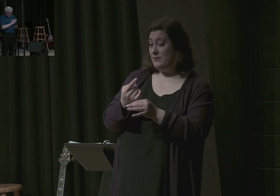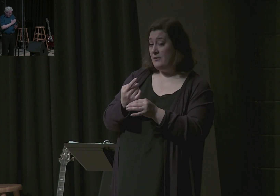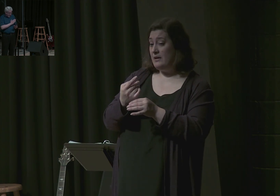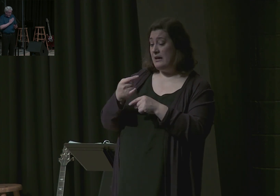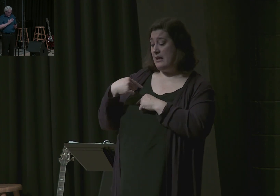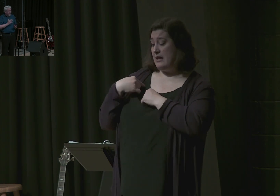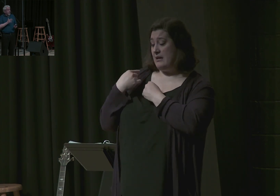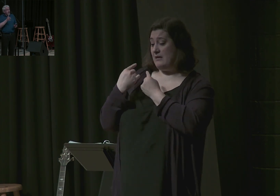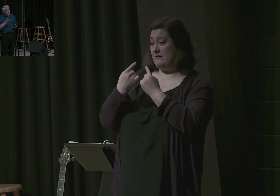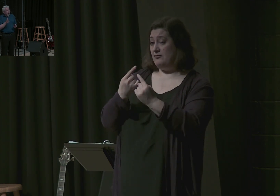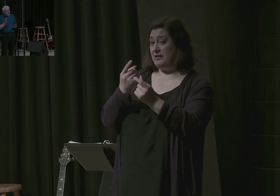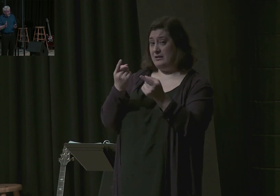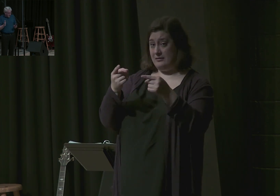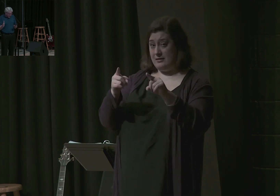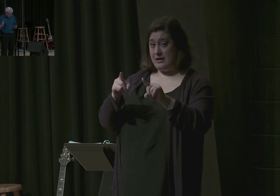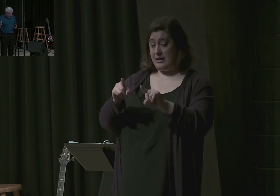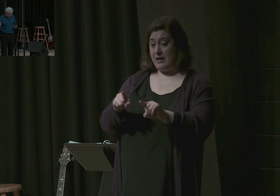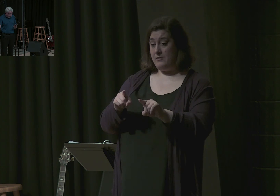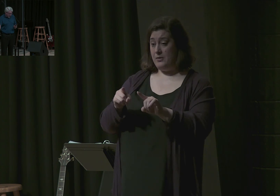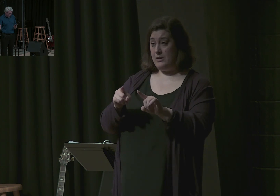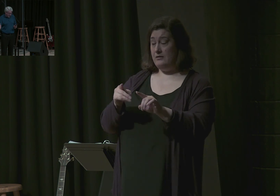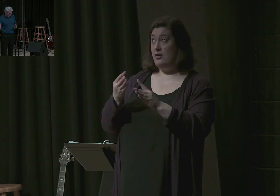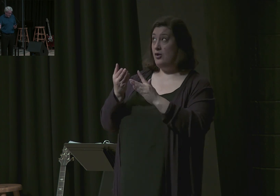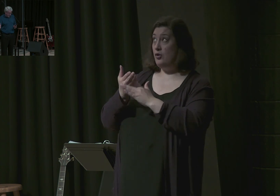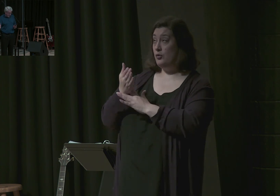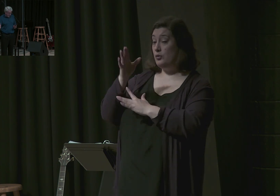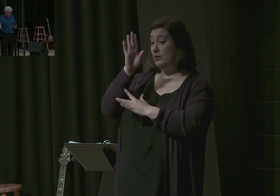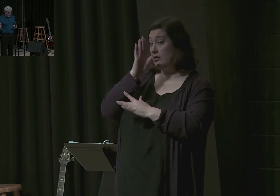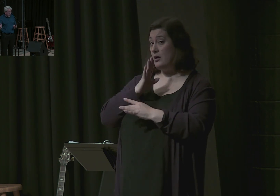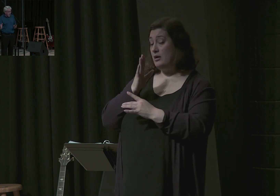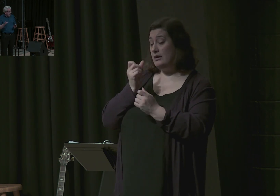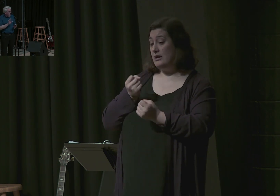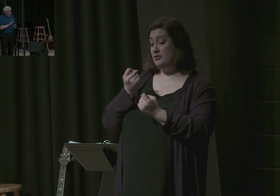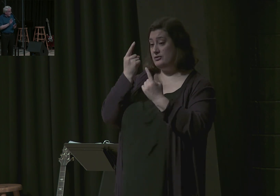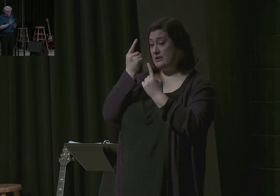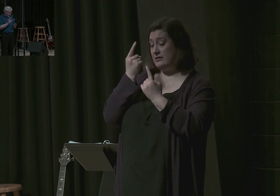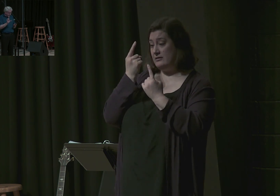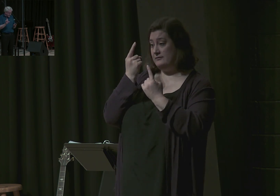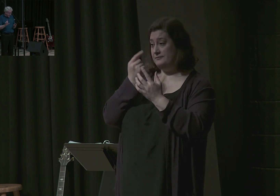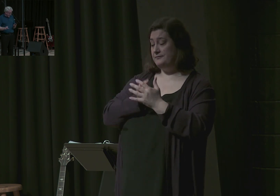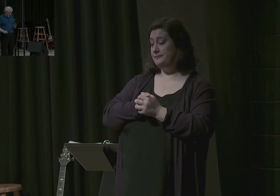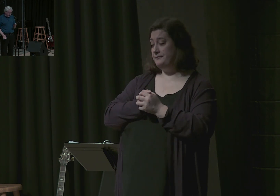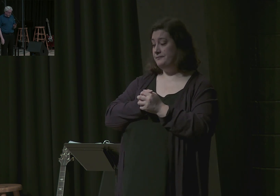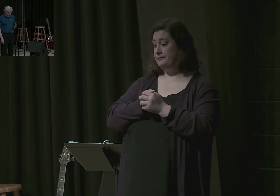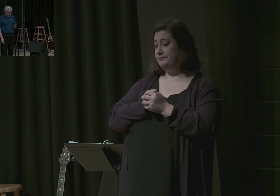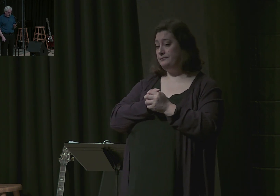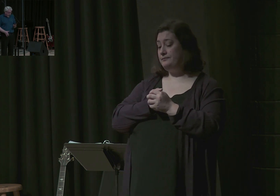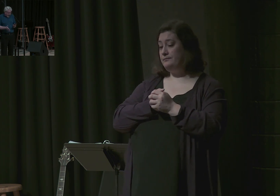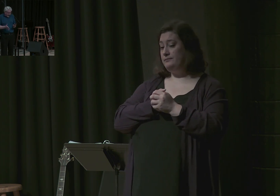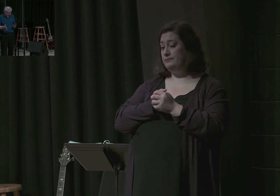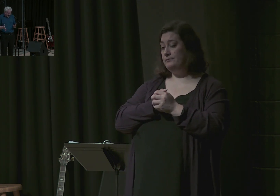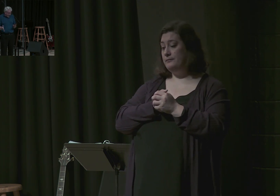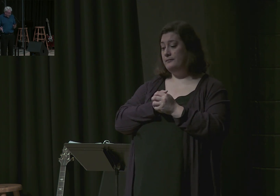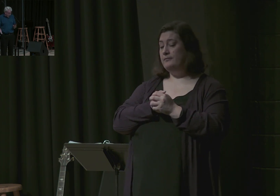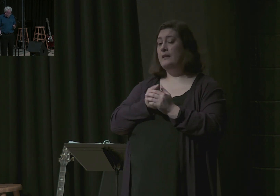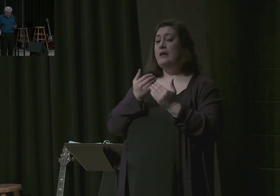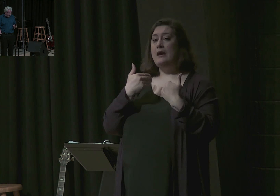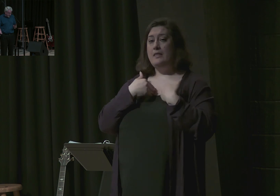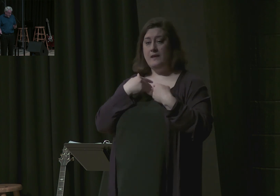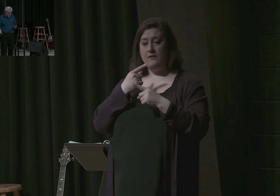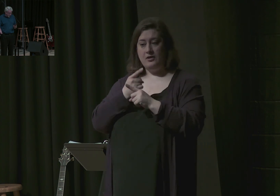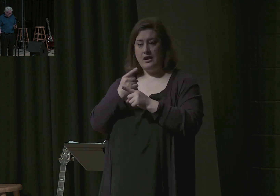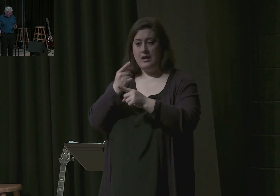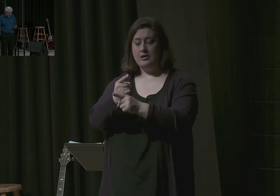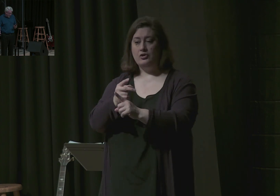has happened through a God-centered lens. And the wives then see God at work and have an accurate and